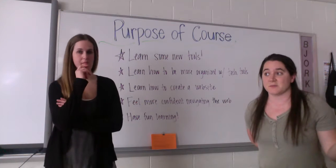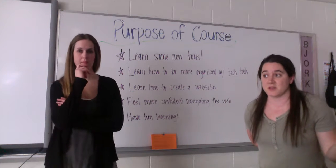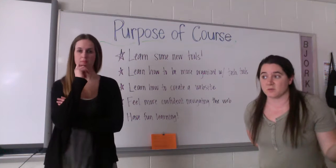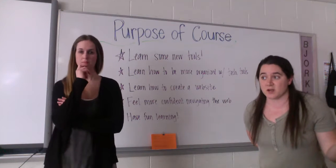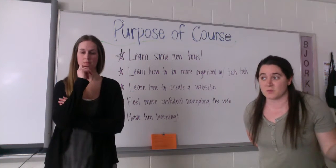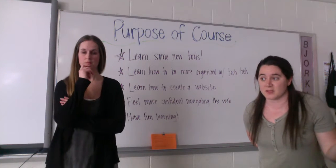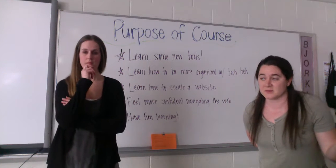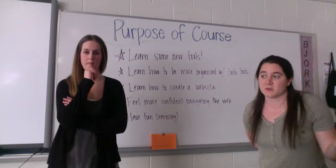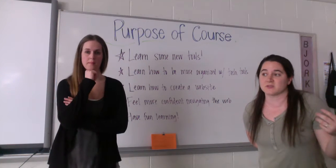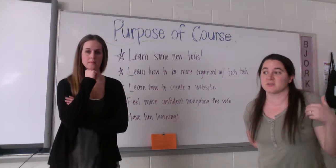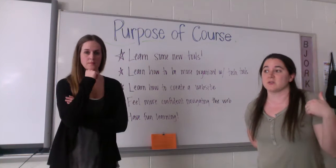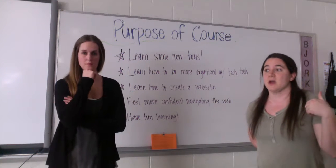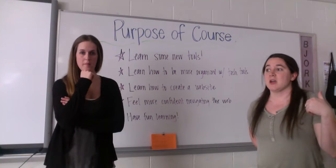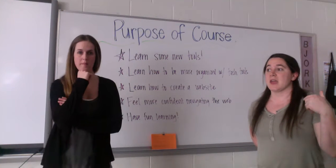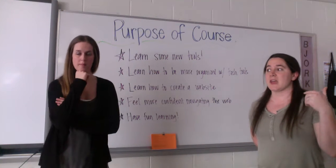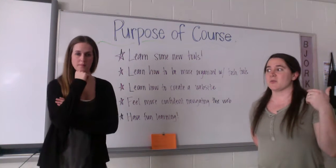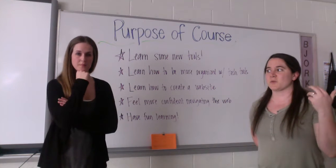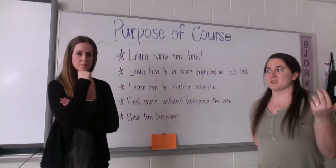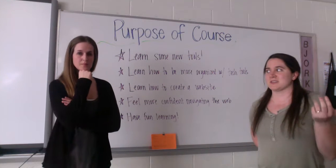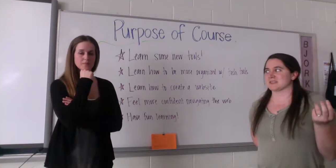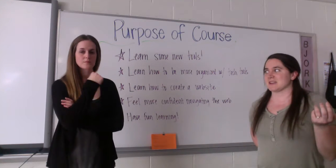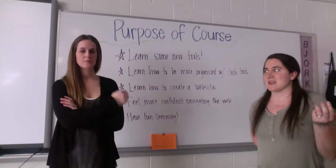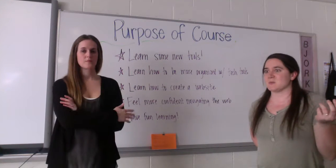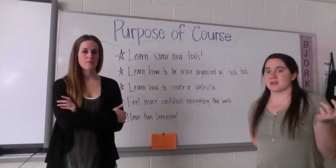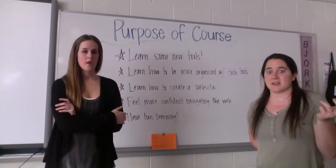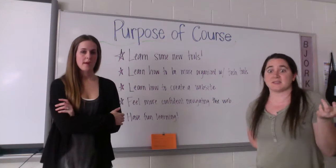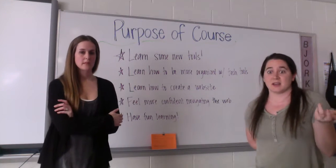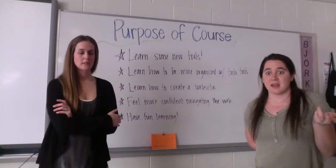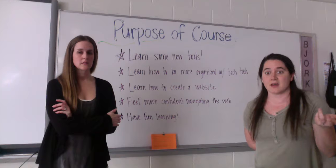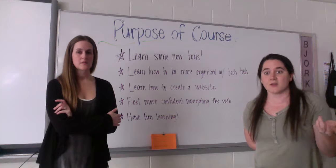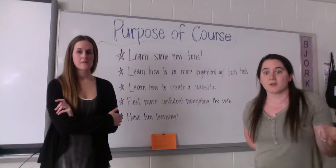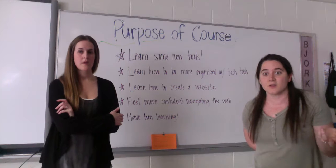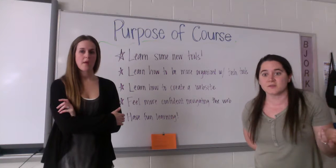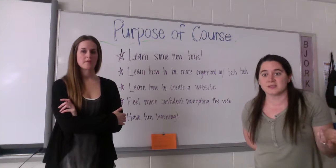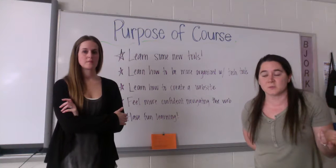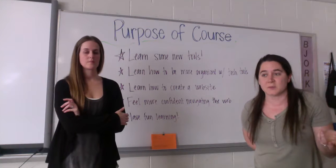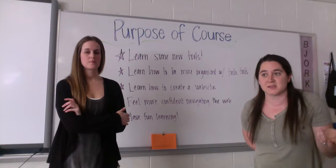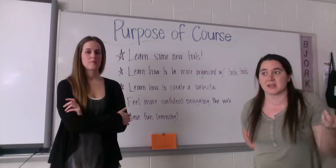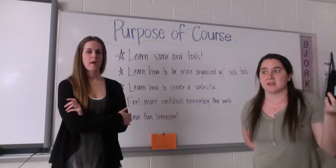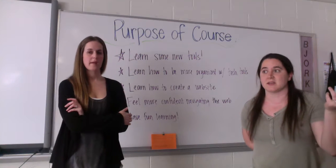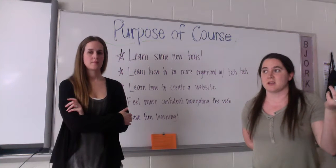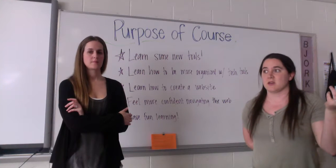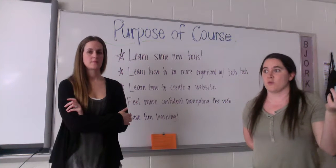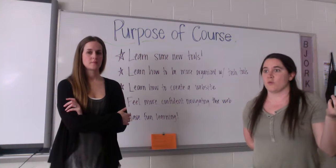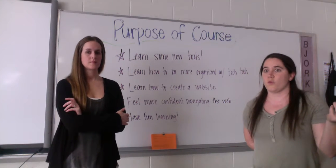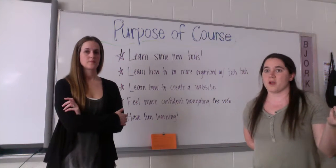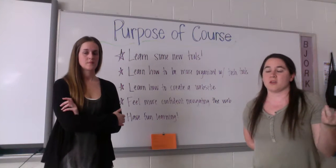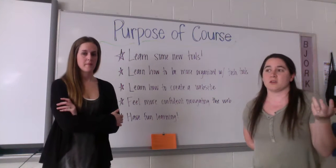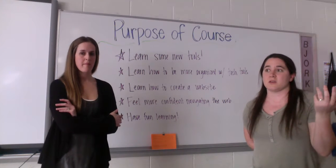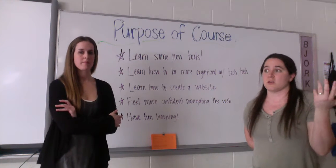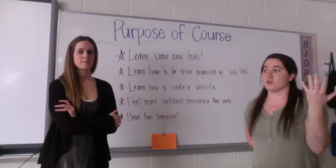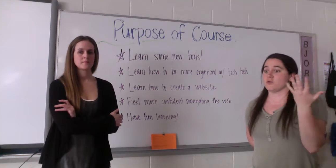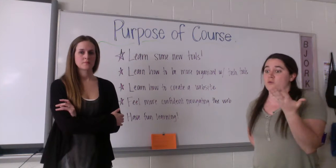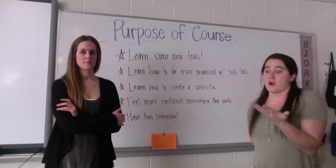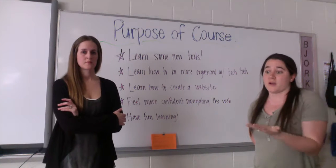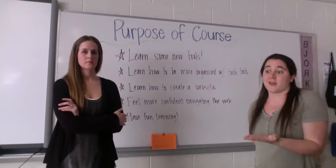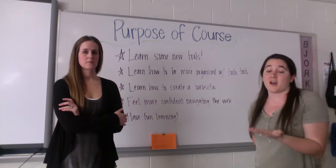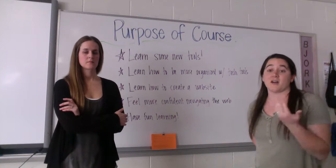something we're going to be exposed to. And we're just excited because, again, you can use this website when you are in